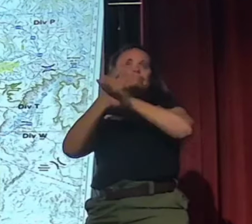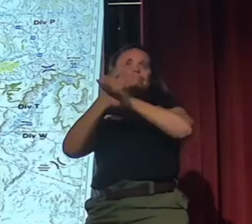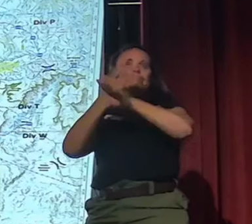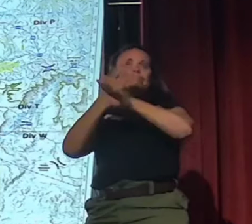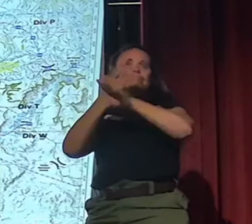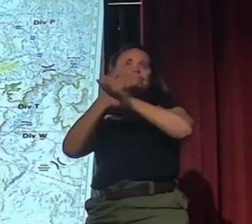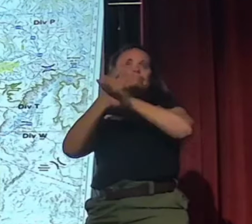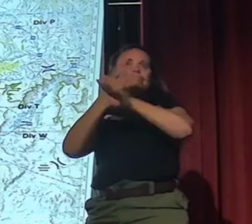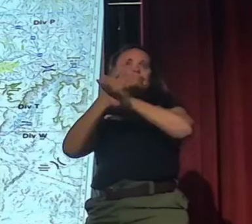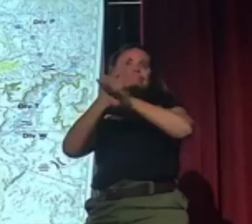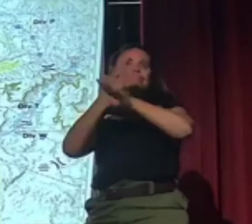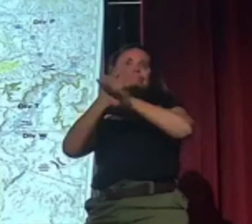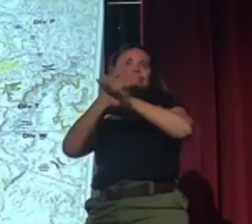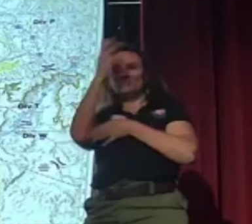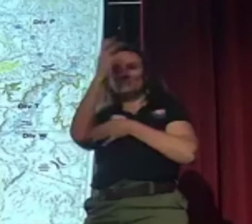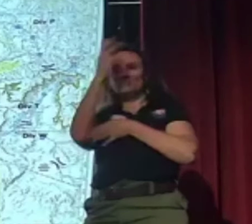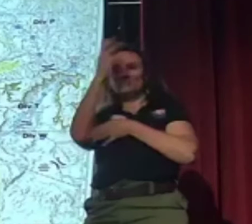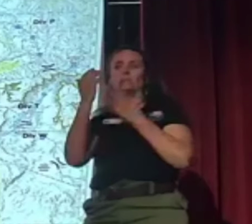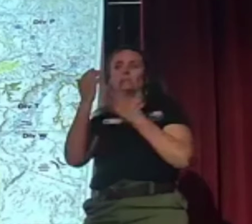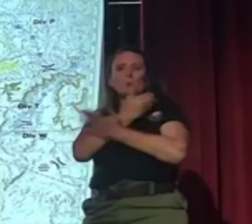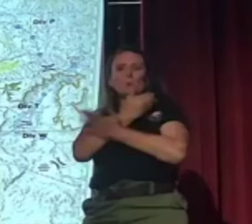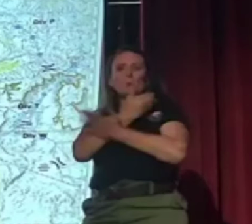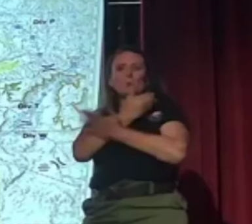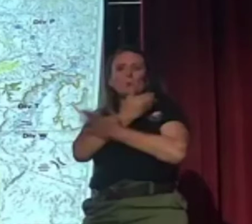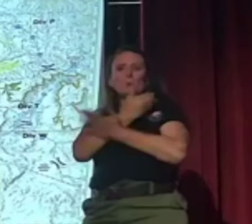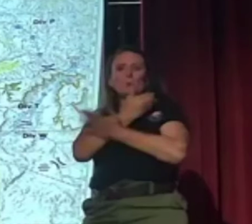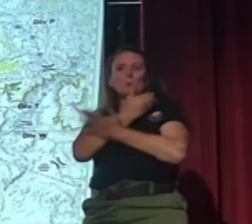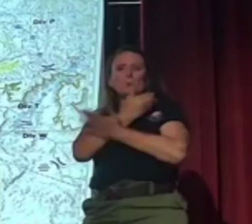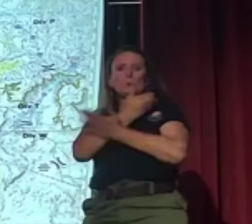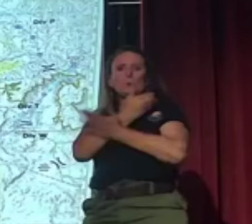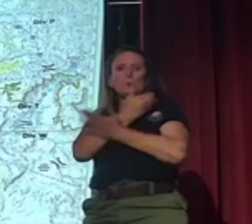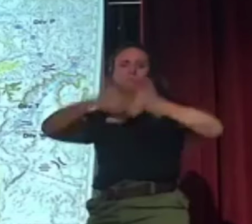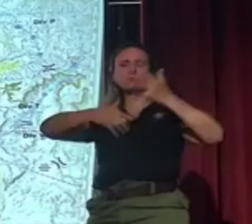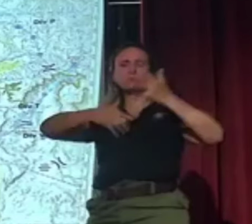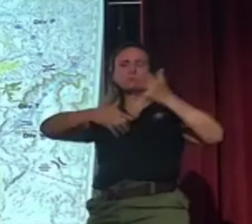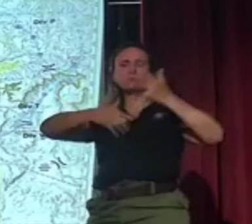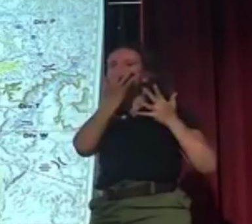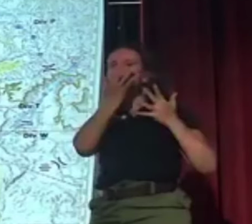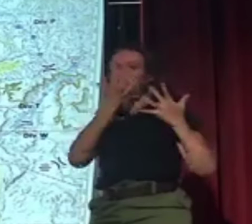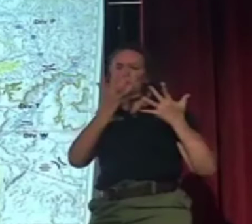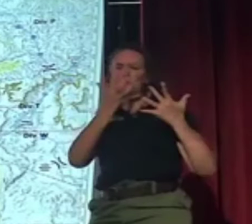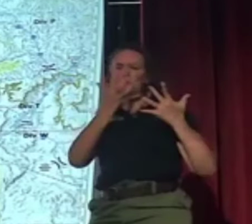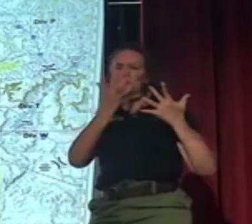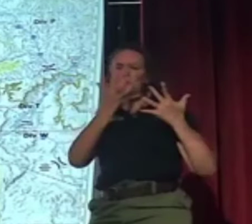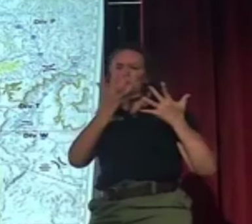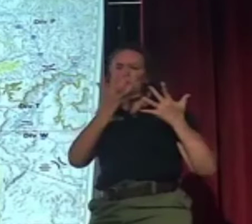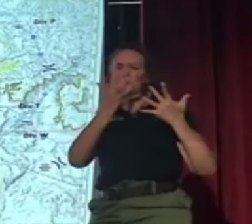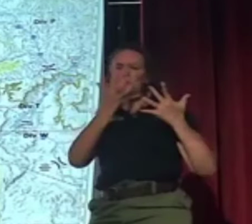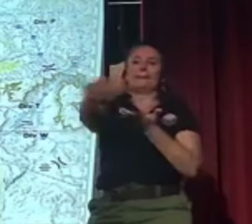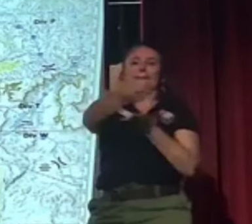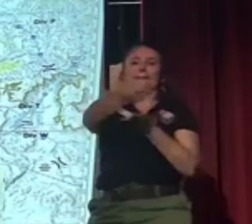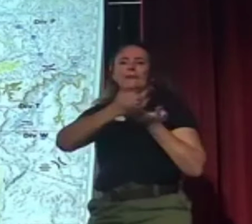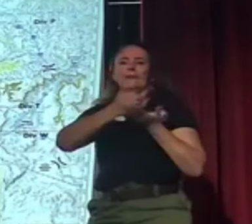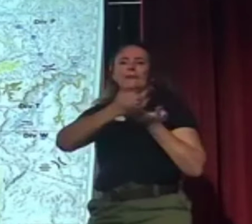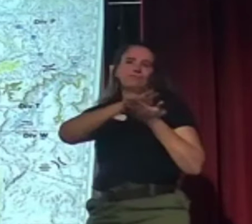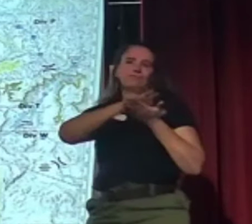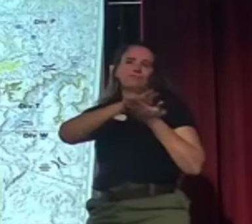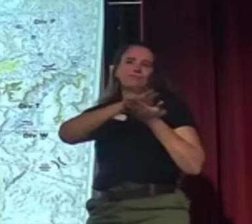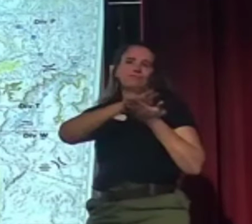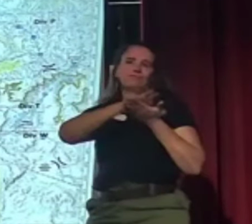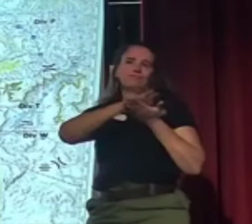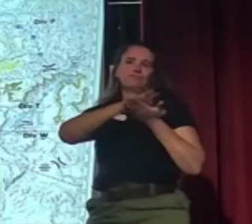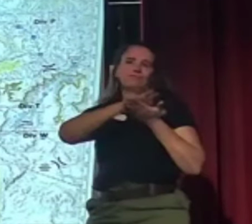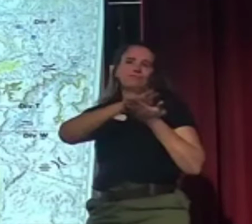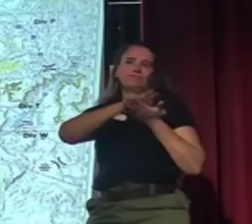from the drought, as well as a lot of material that's on the ground, pulling that across the highway so we can have that chance for great